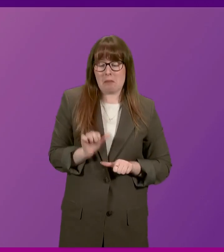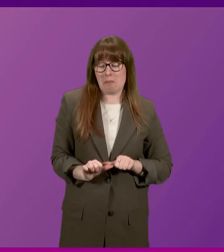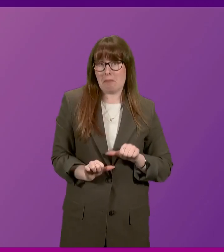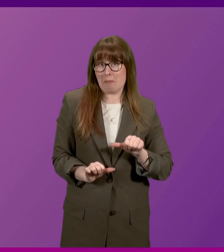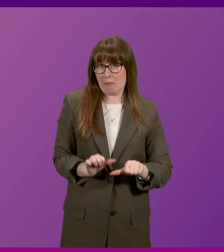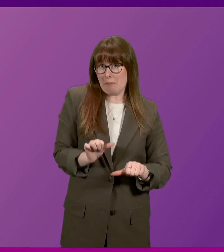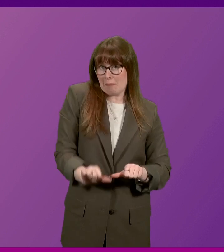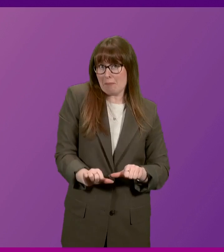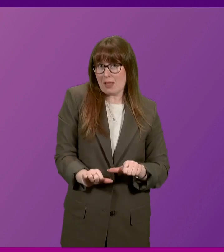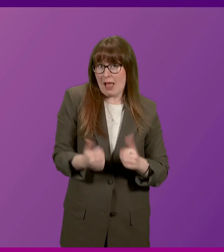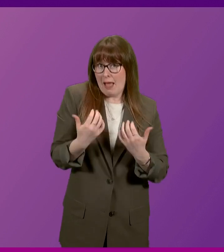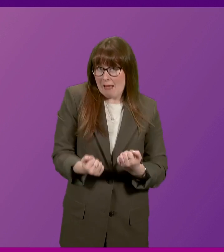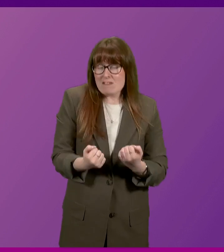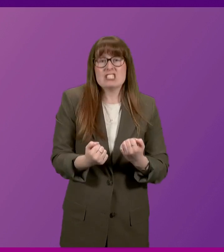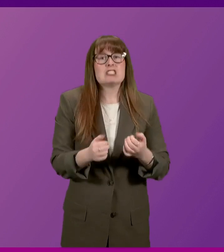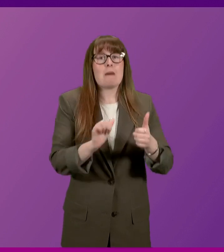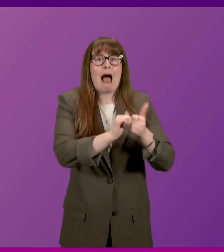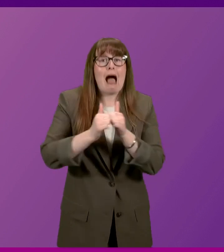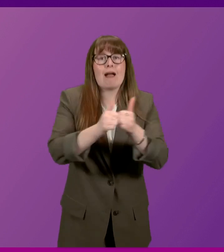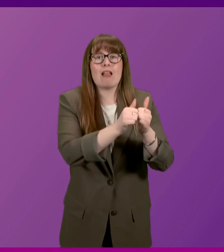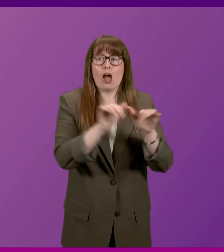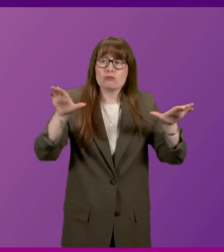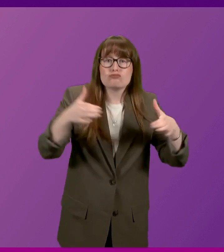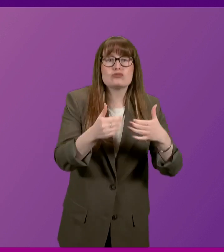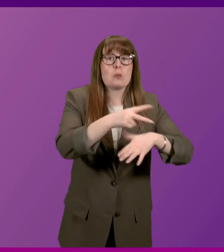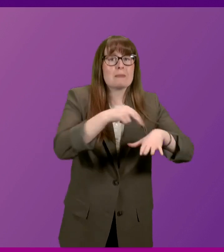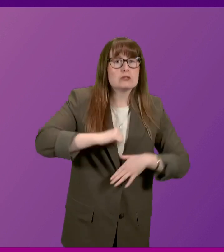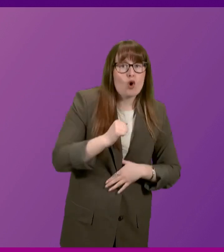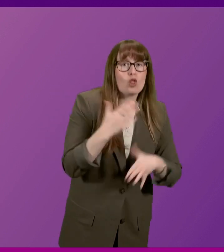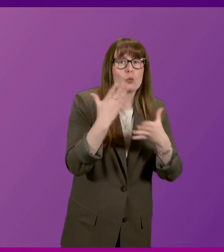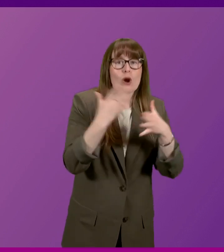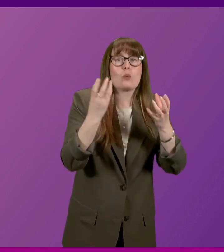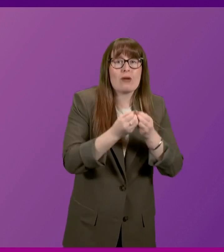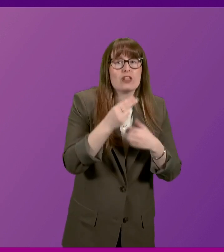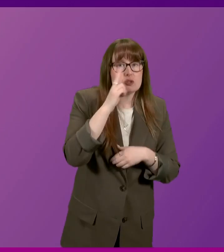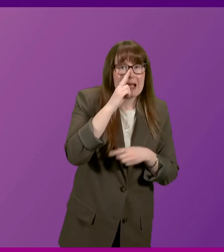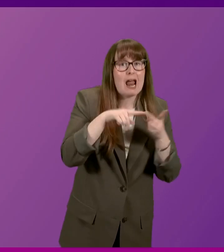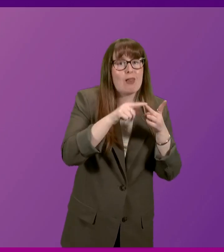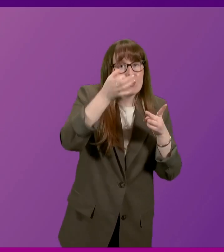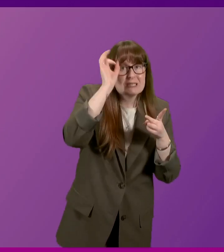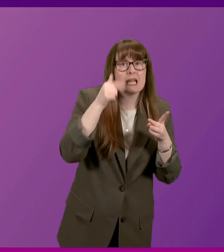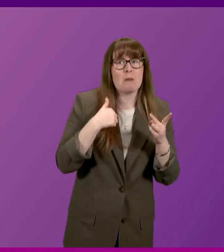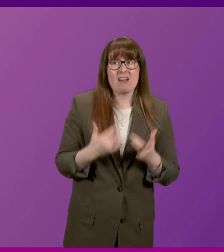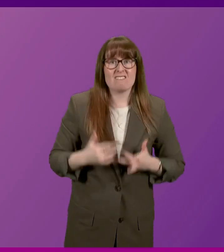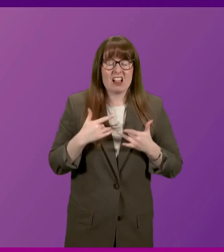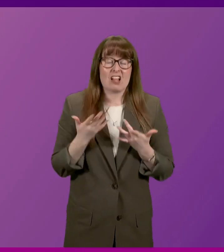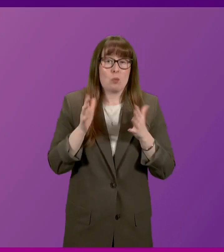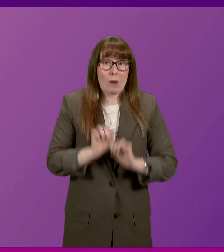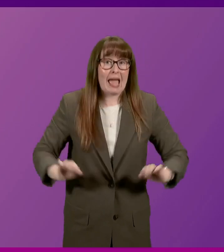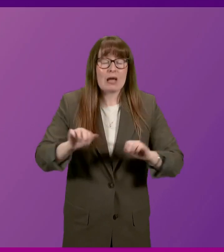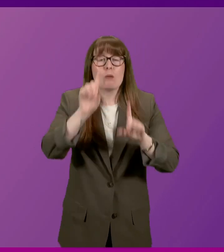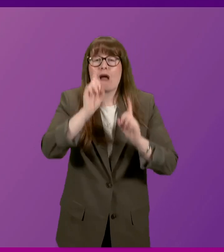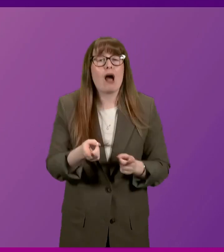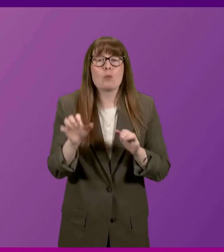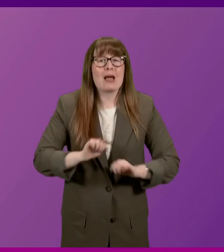and some of the allies are getting together, and Police Scotland are working with Jemina and Lucy. But we can't be waiting.